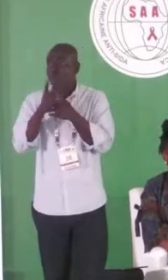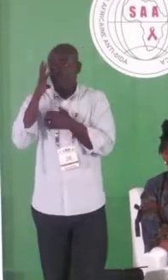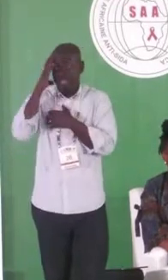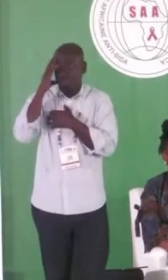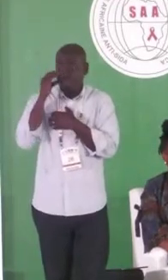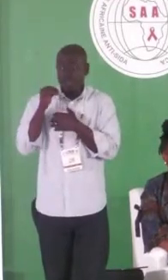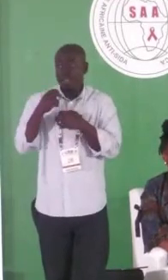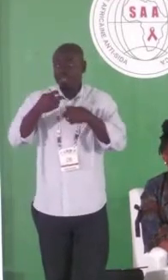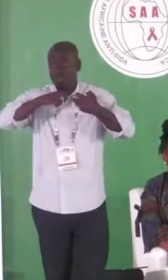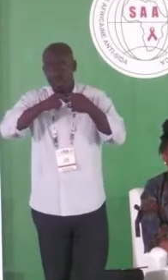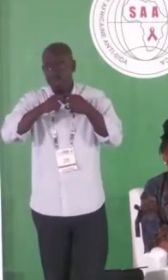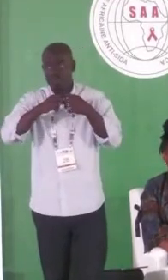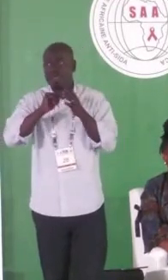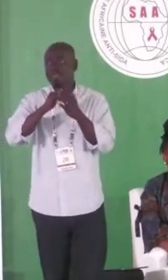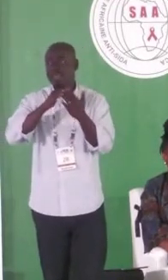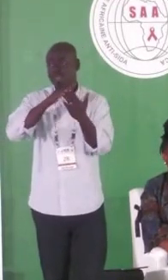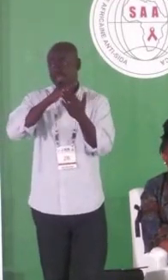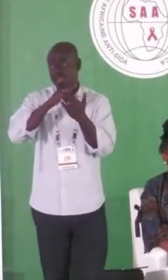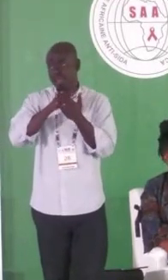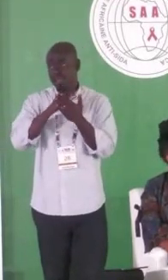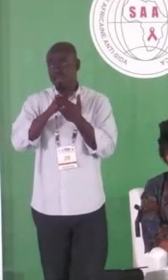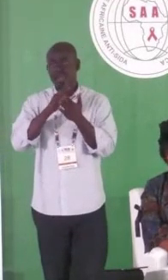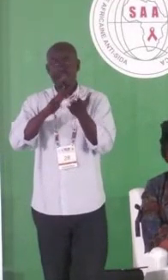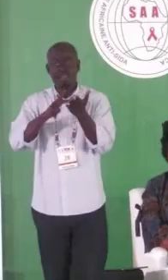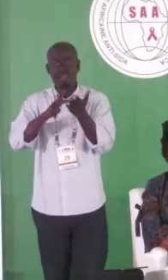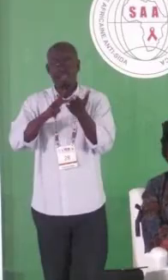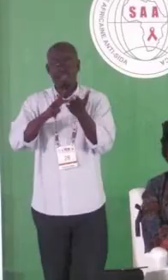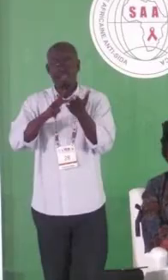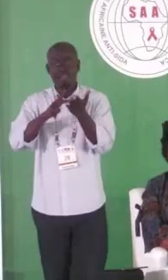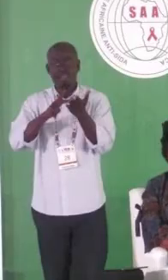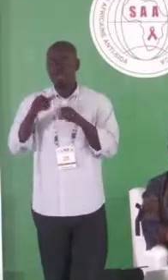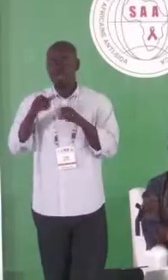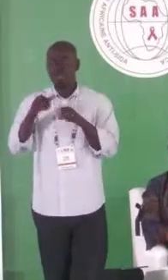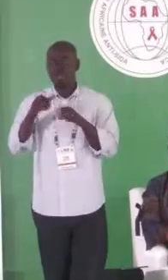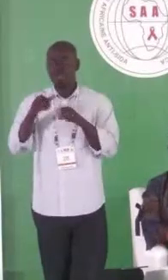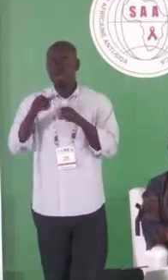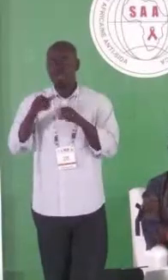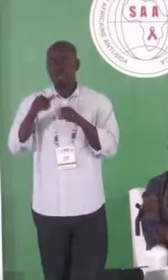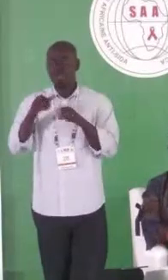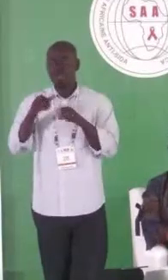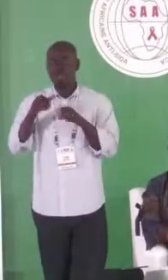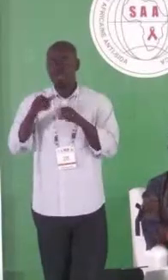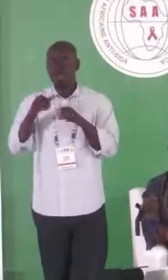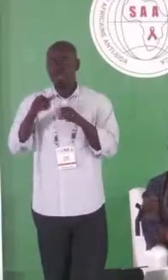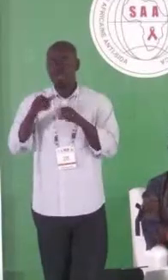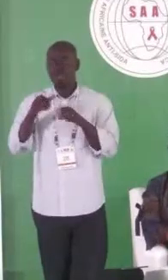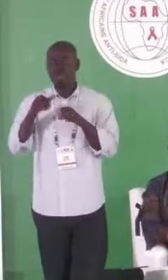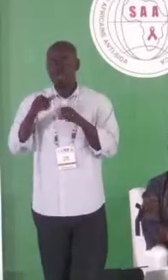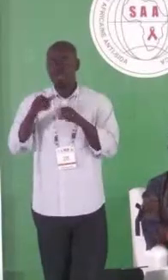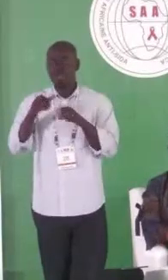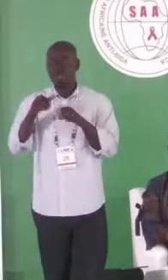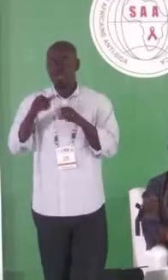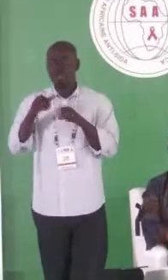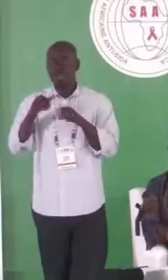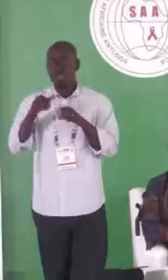that hindered triple elimination in Namibia, and especially she would have spoken to